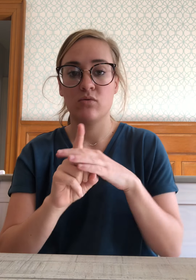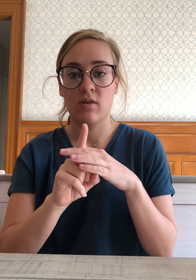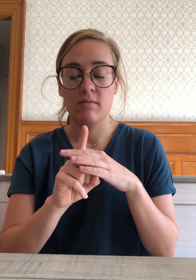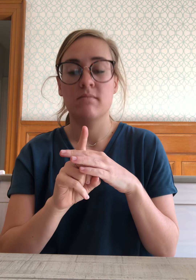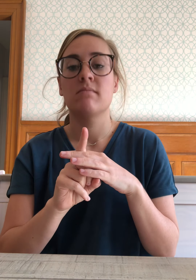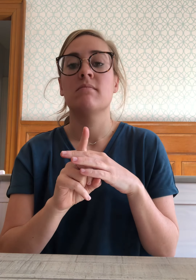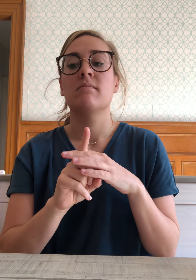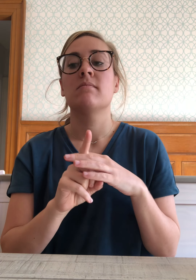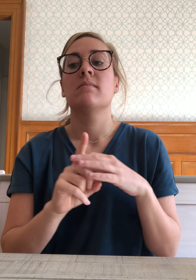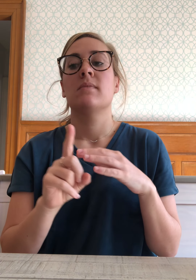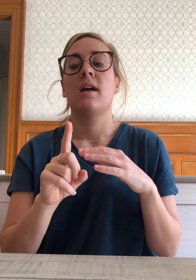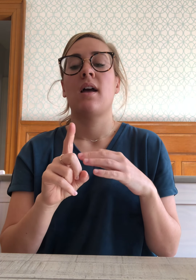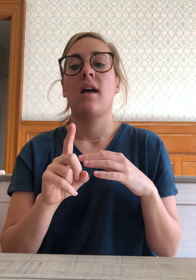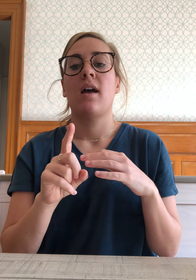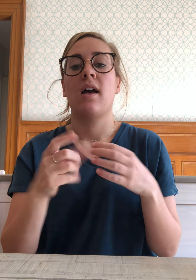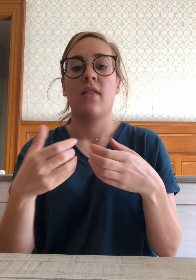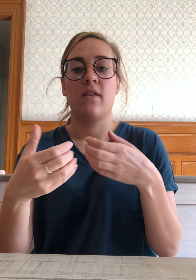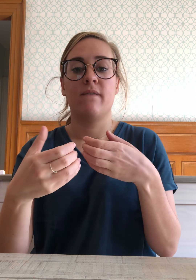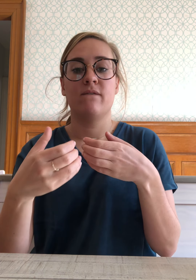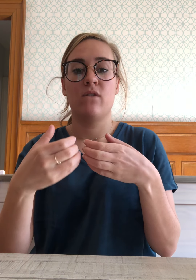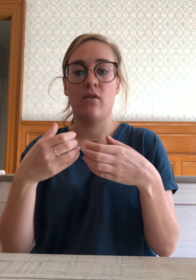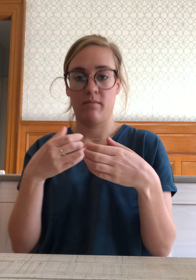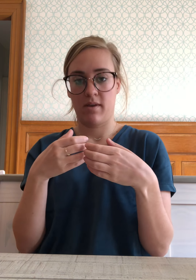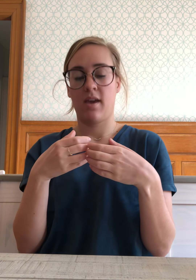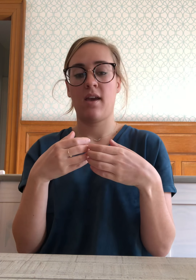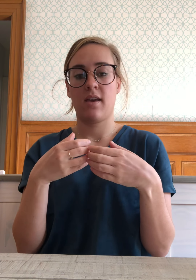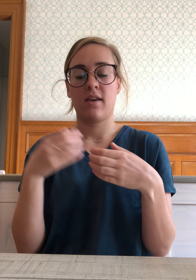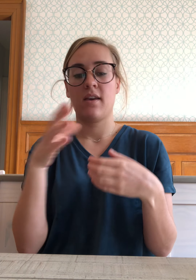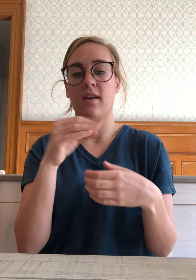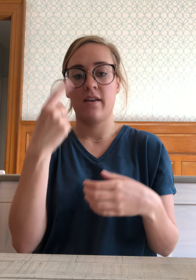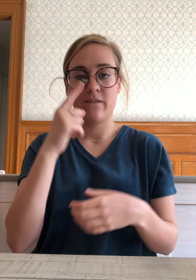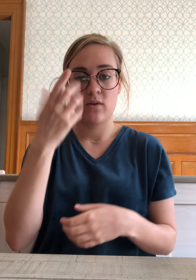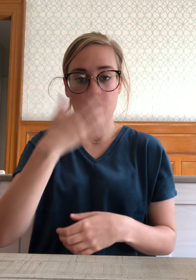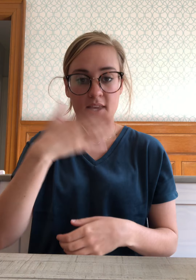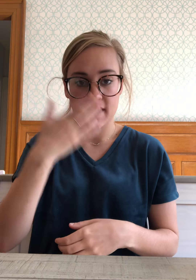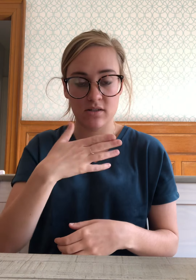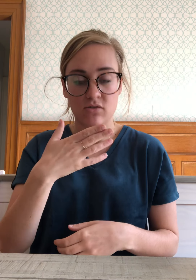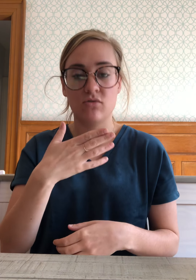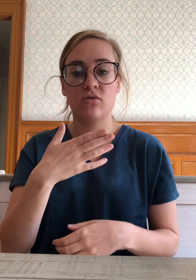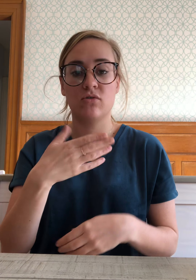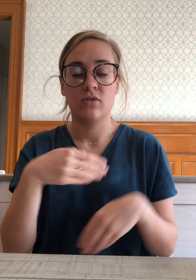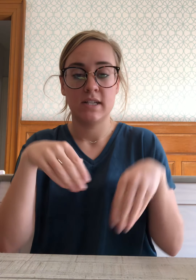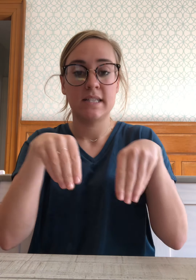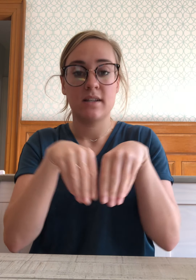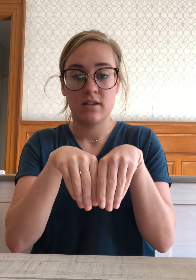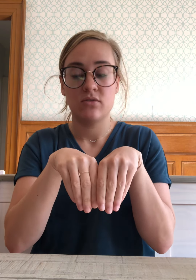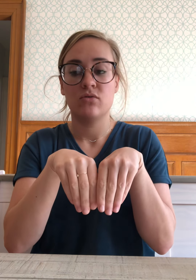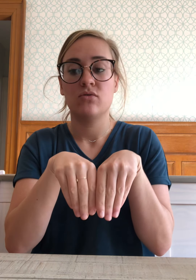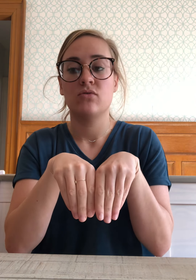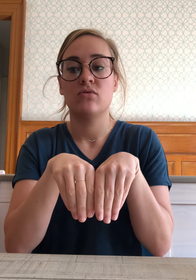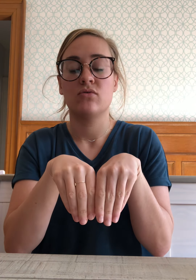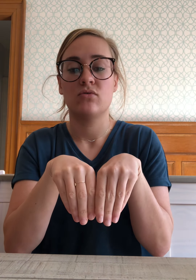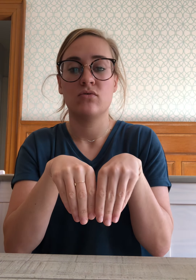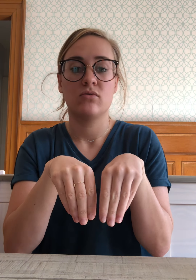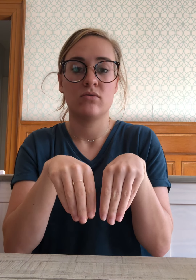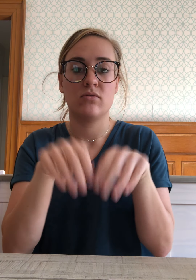in, and for the anteriors, the incisors, to further uncrowd.